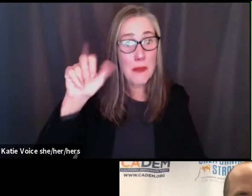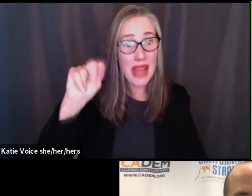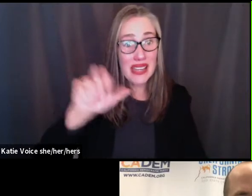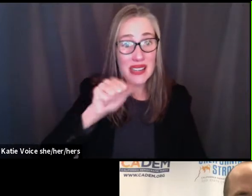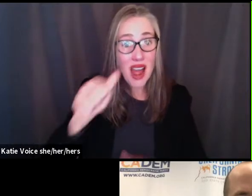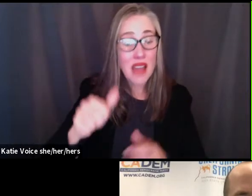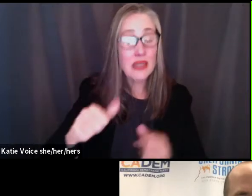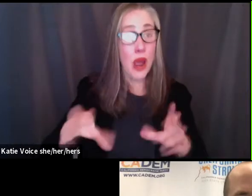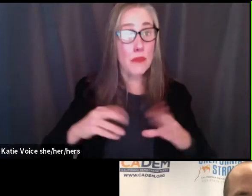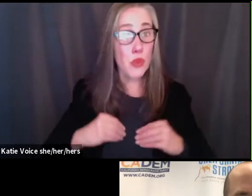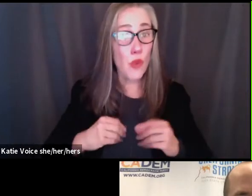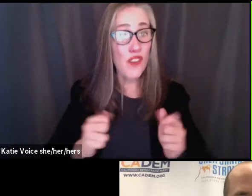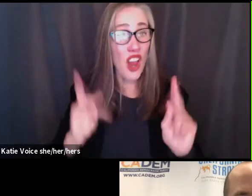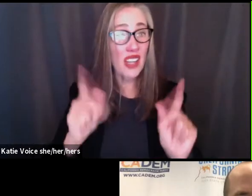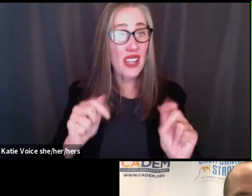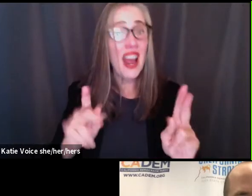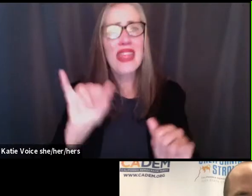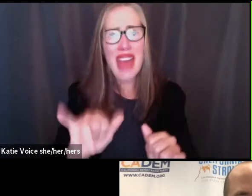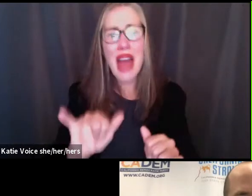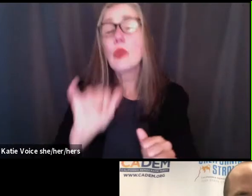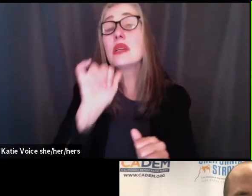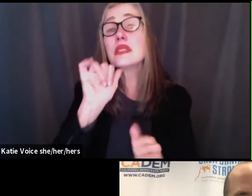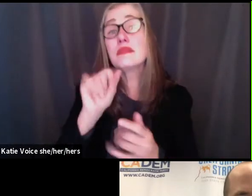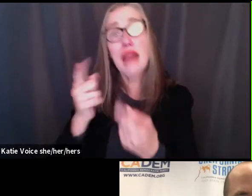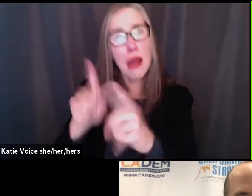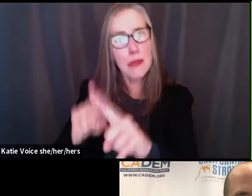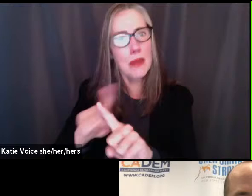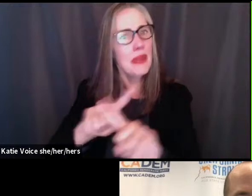approval rates that was not why we